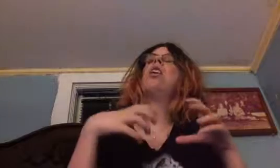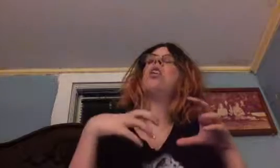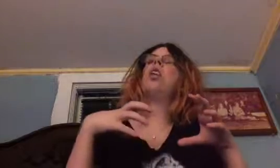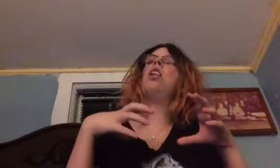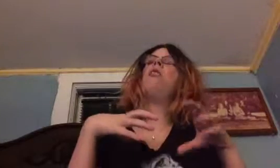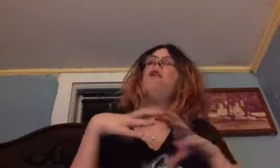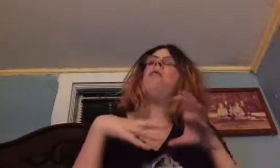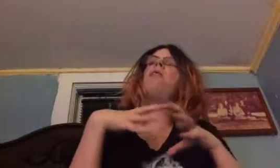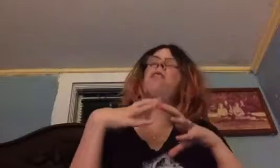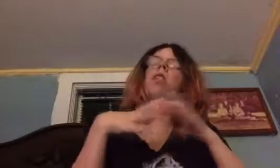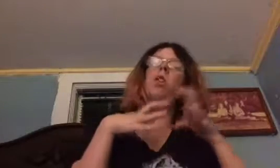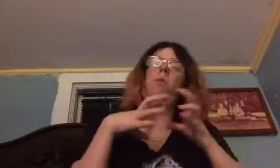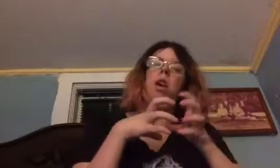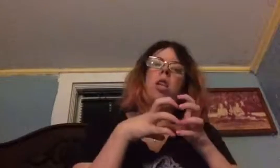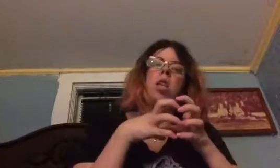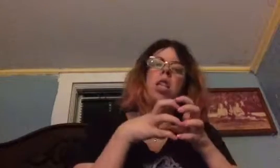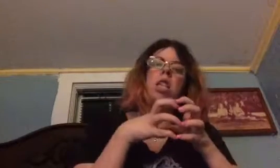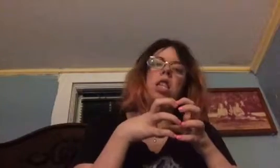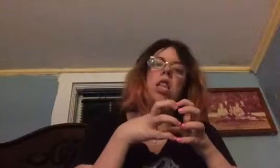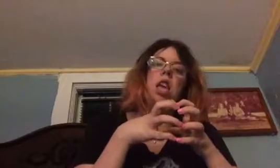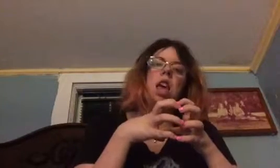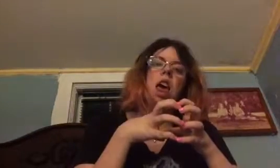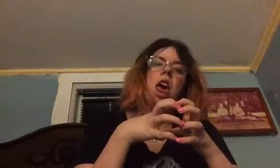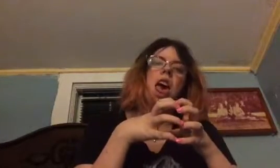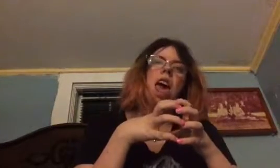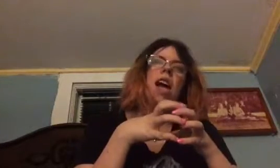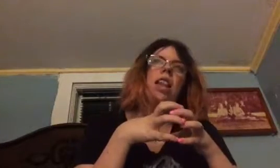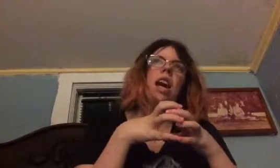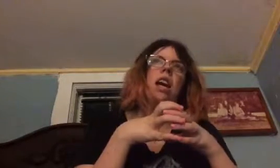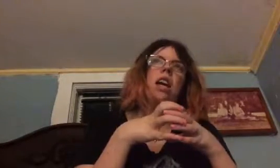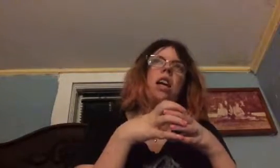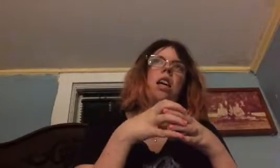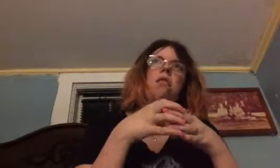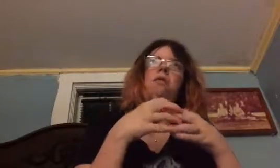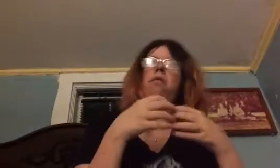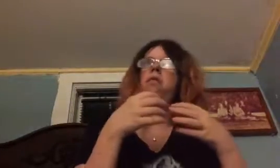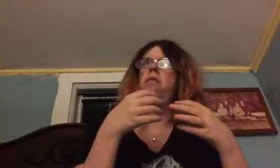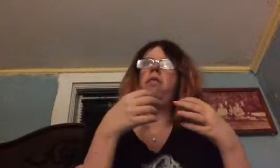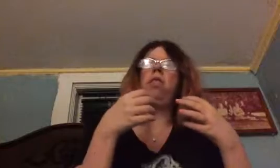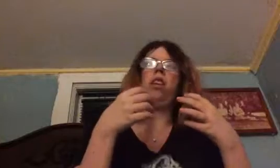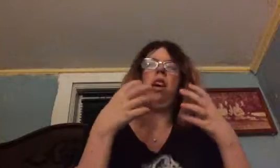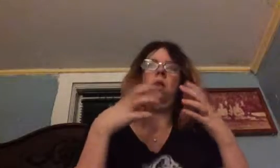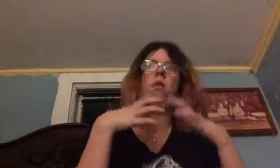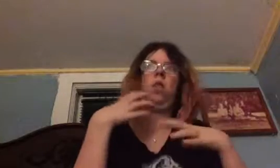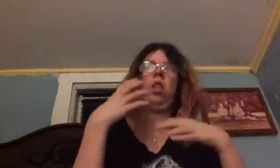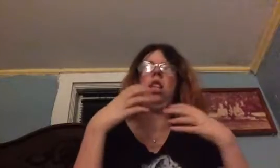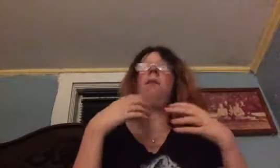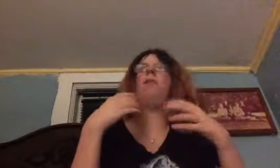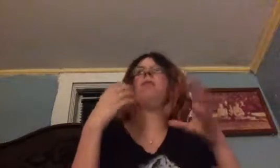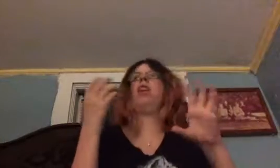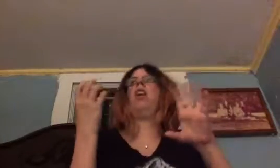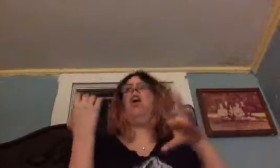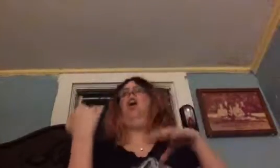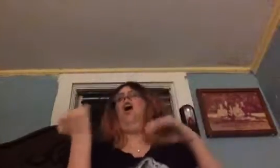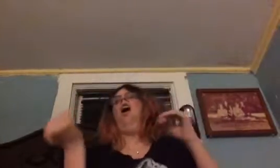She got into all these situations, and you know, she ended up doing all